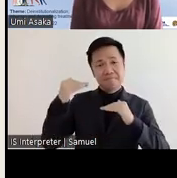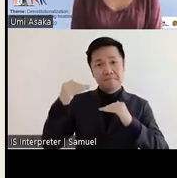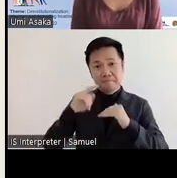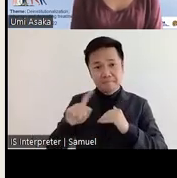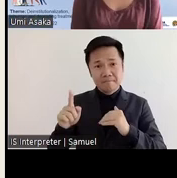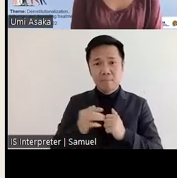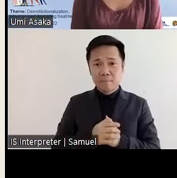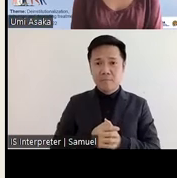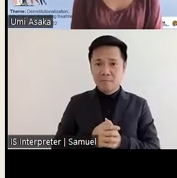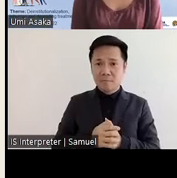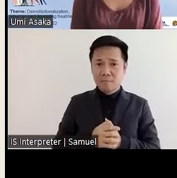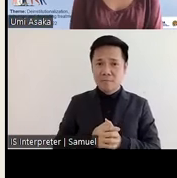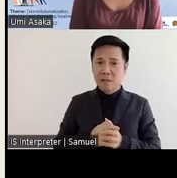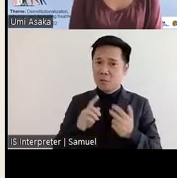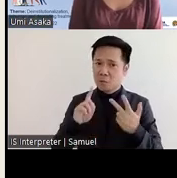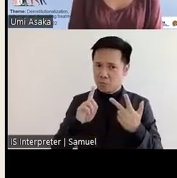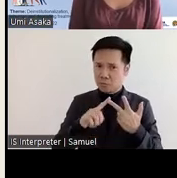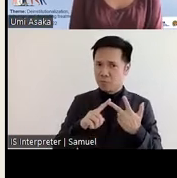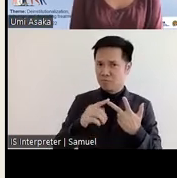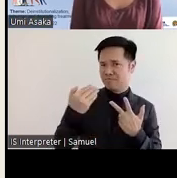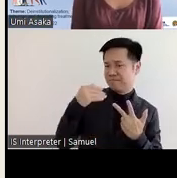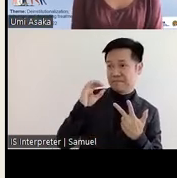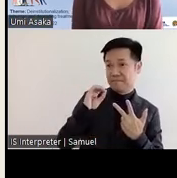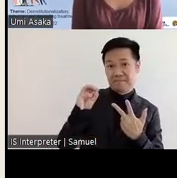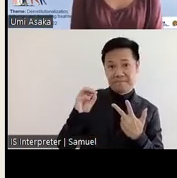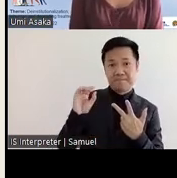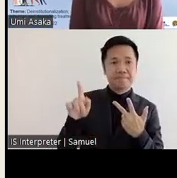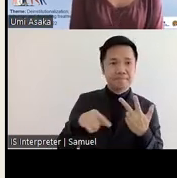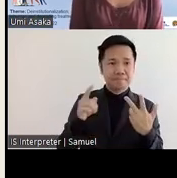well-being, and we act on this belief. Fourth,